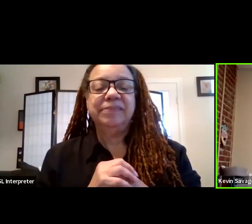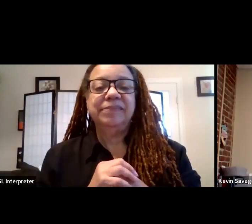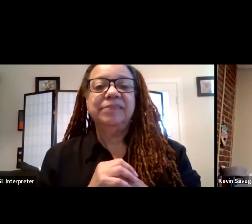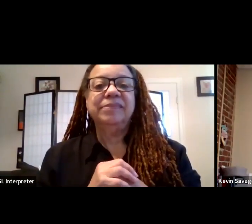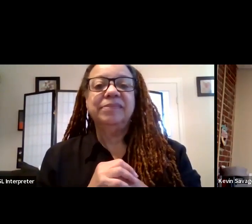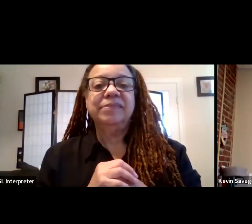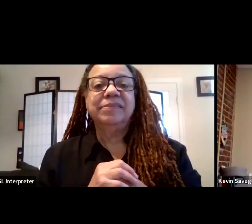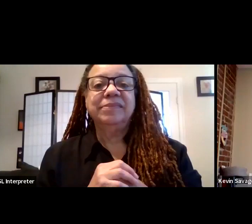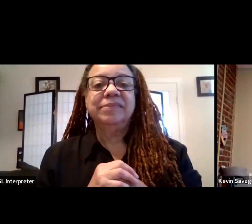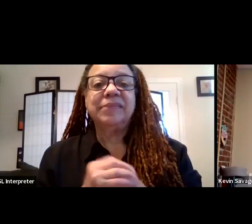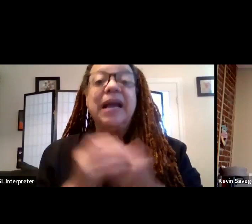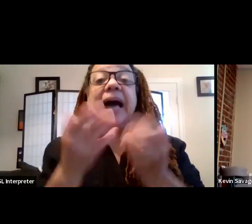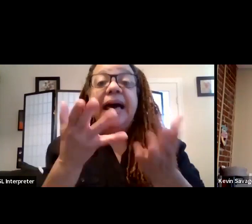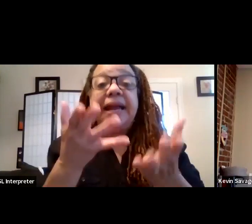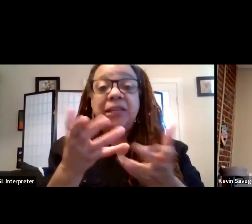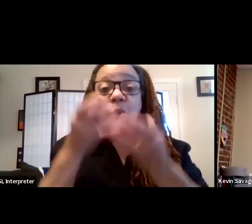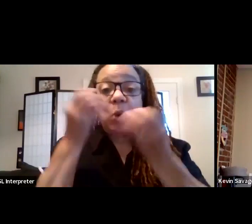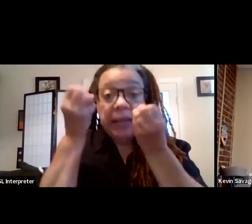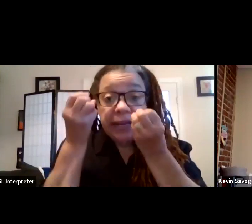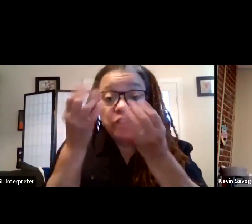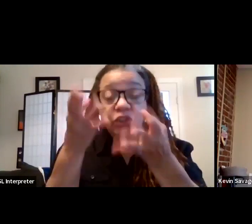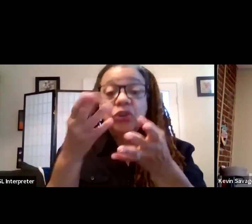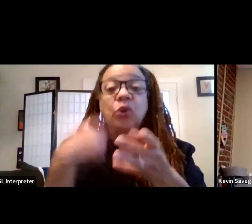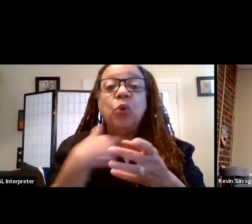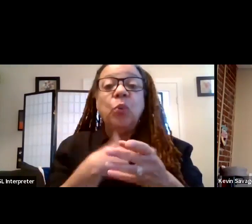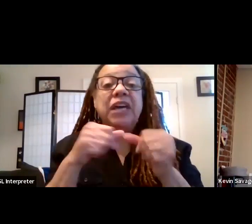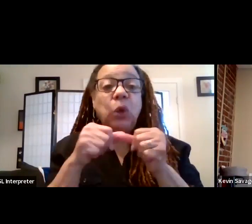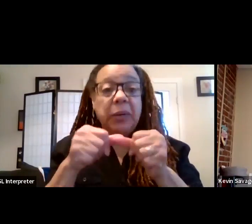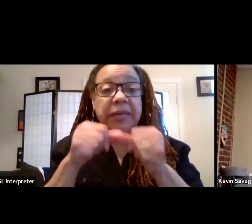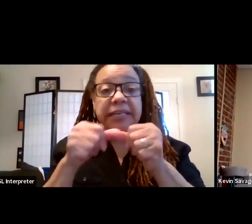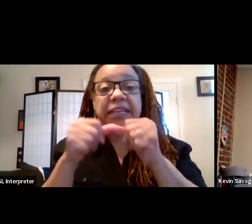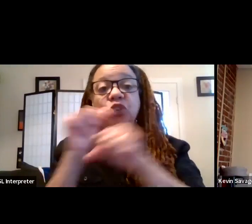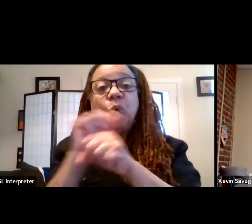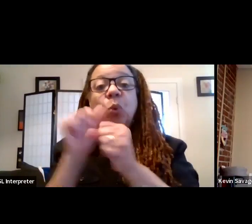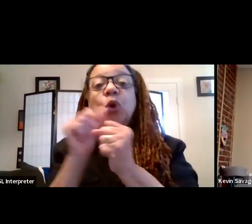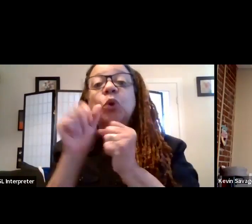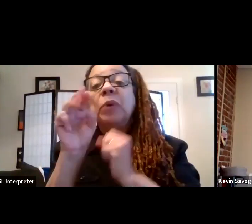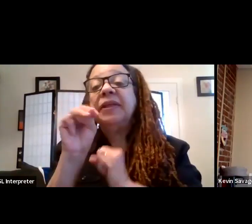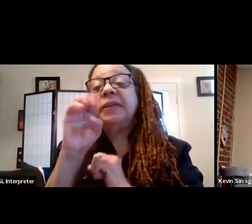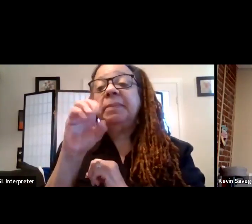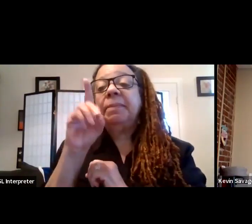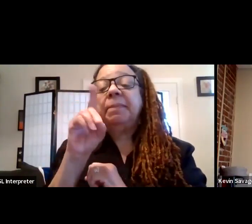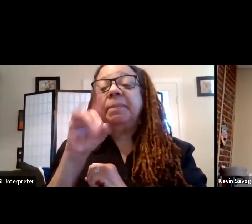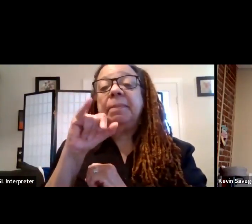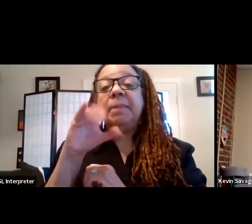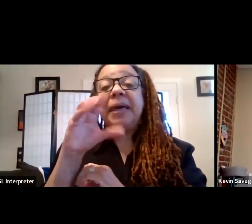So I just wanted to let people know that we are continuing to work with Medicaid to